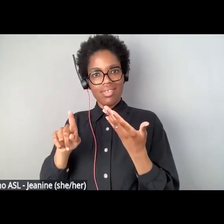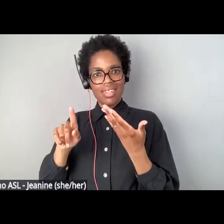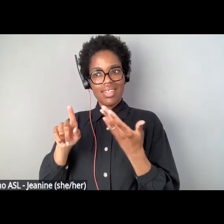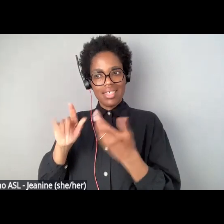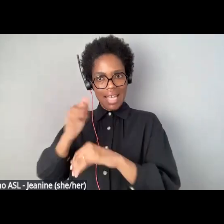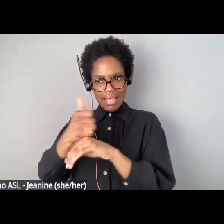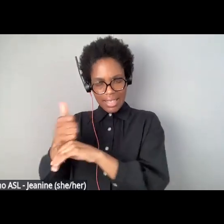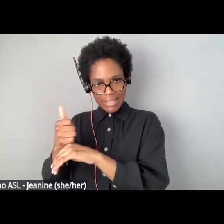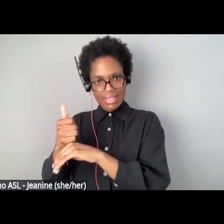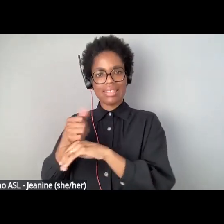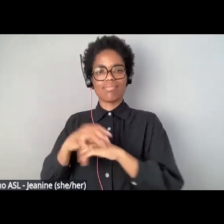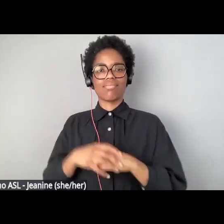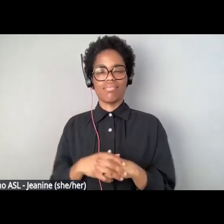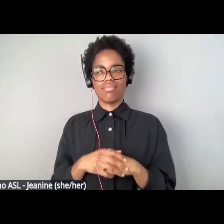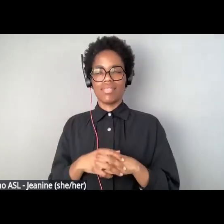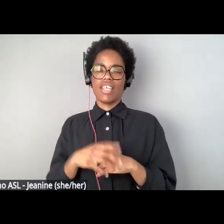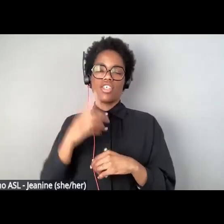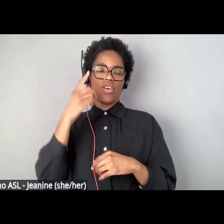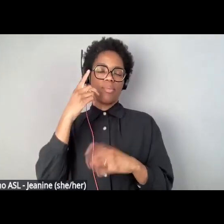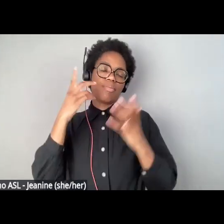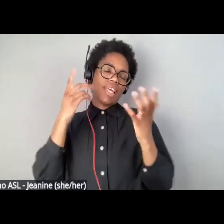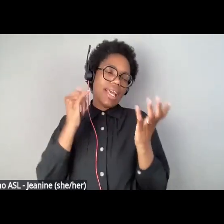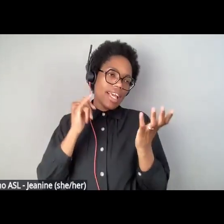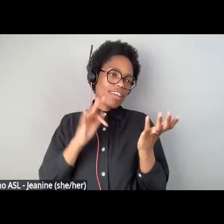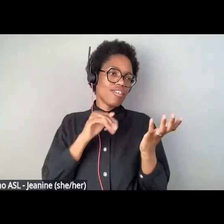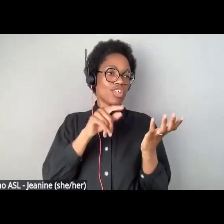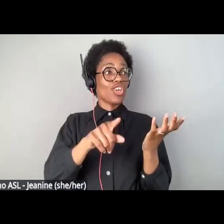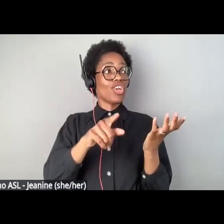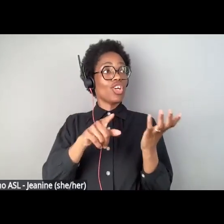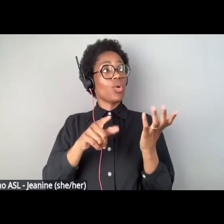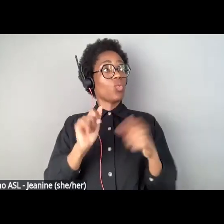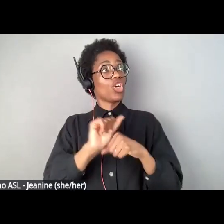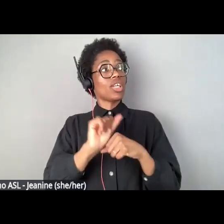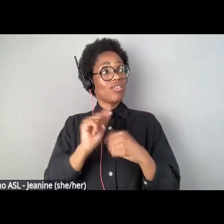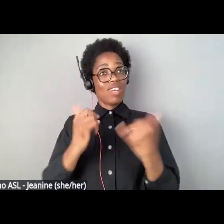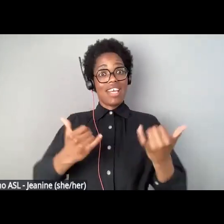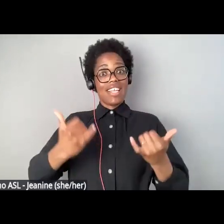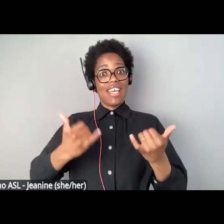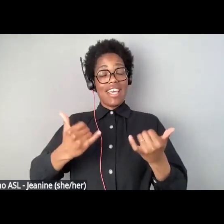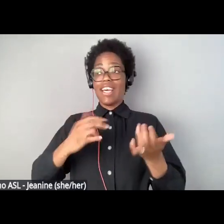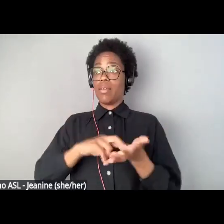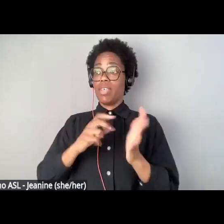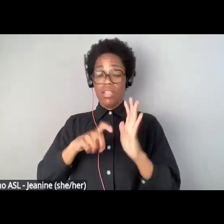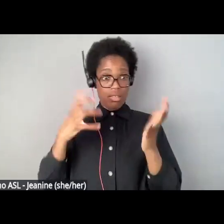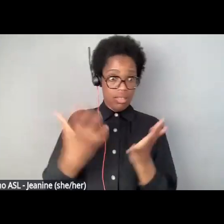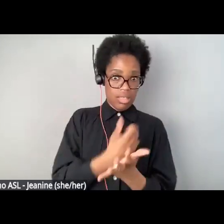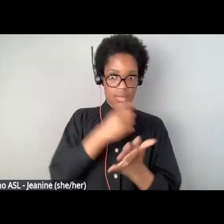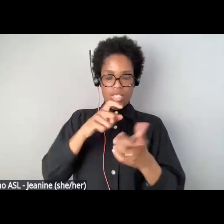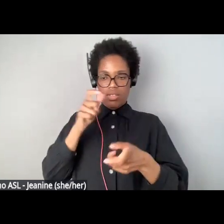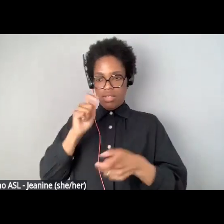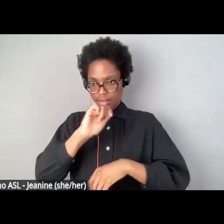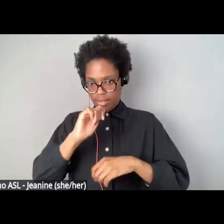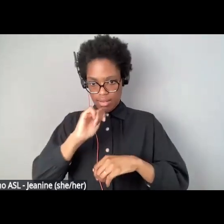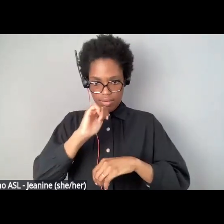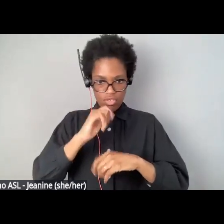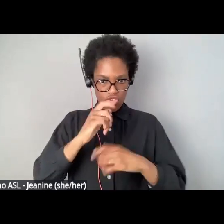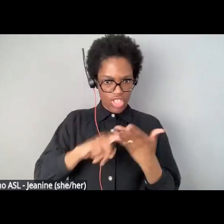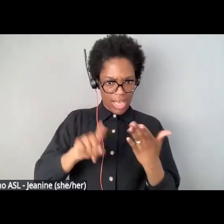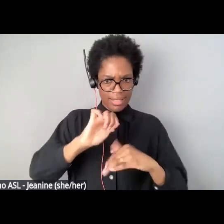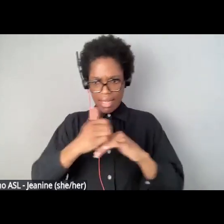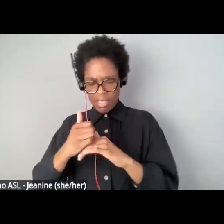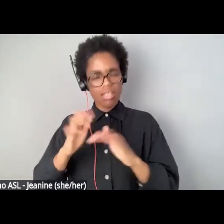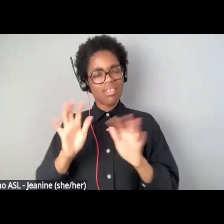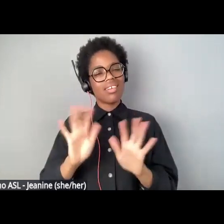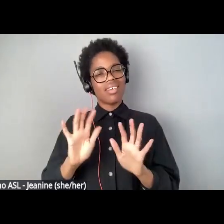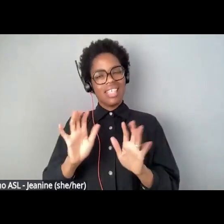work, live your life, but maybe flag that site. And next time you go to like scroll on Instagram or your app of